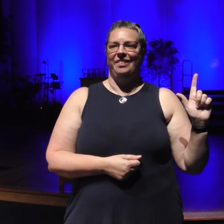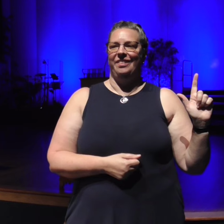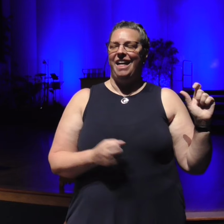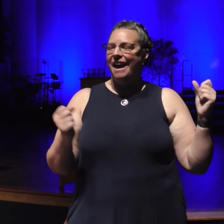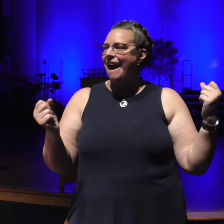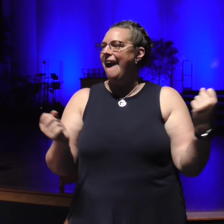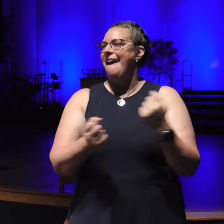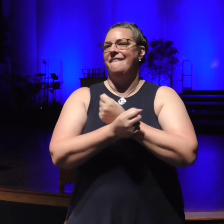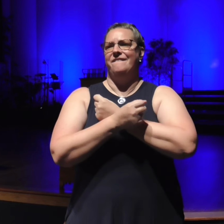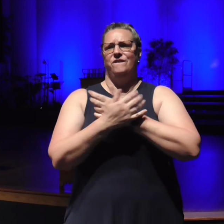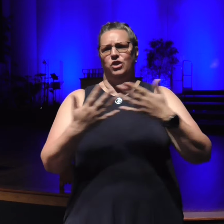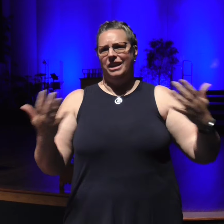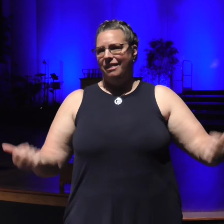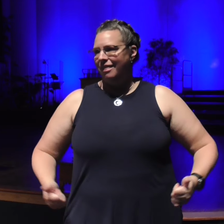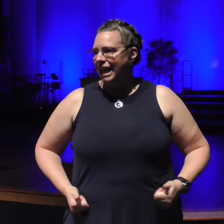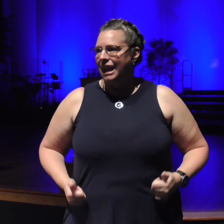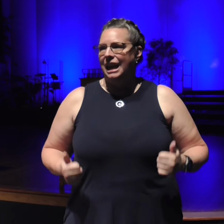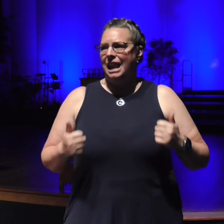Everything in life